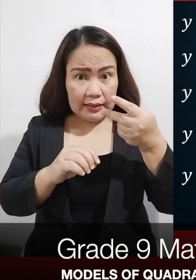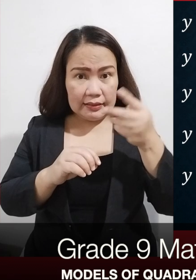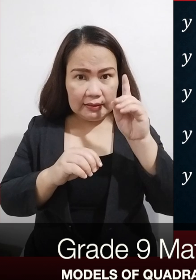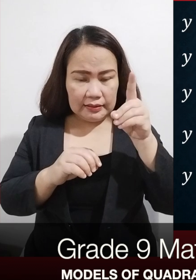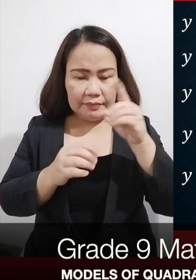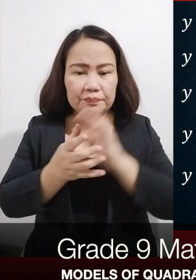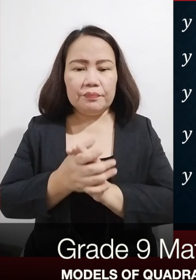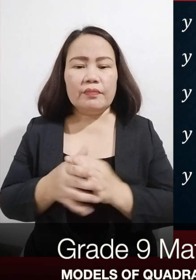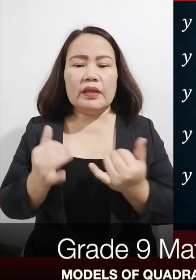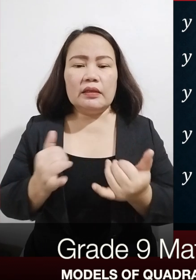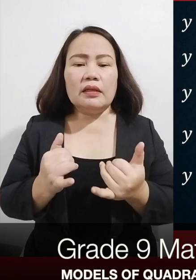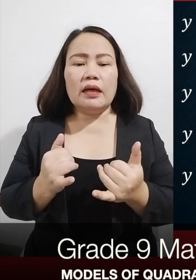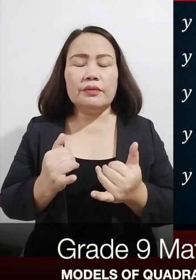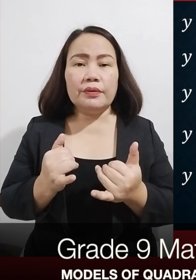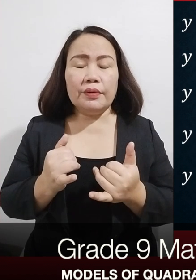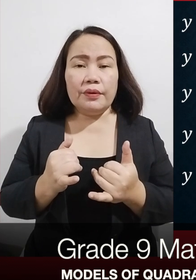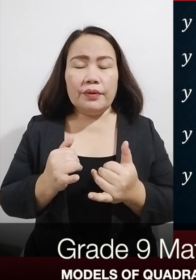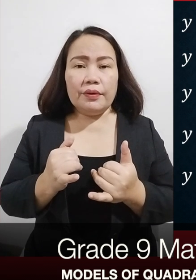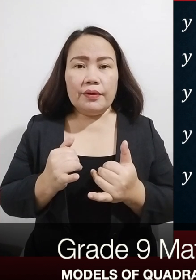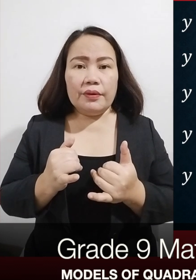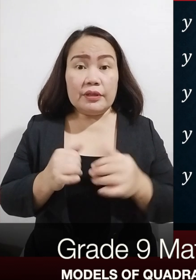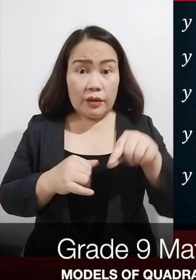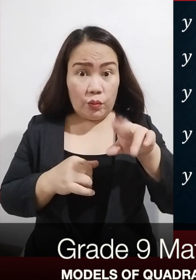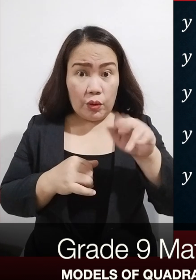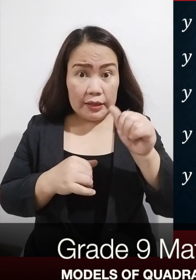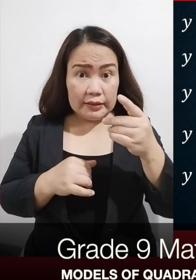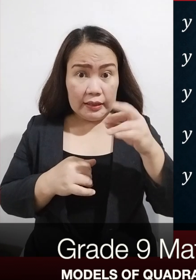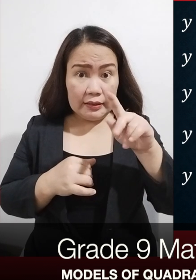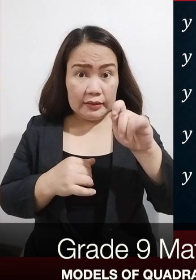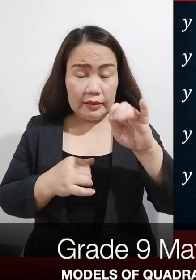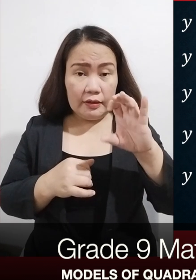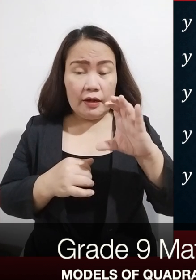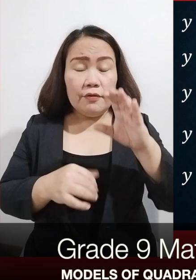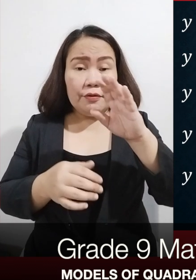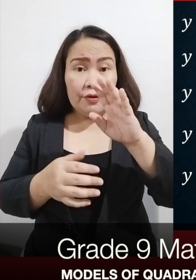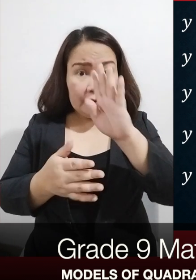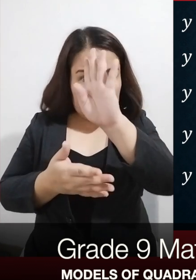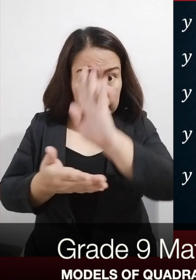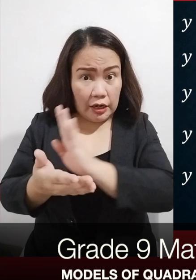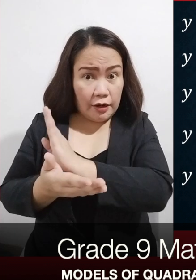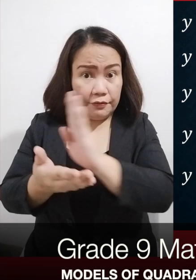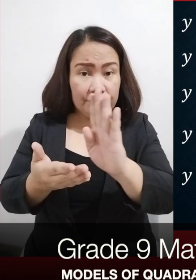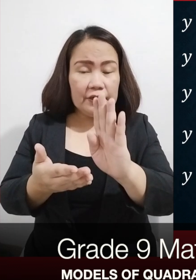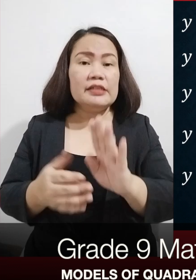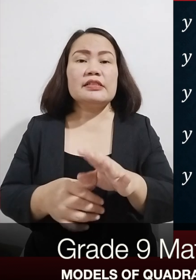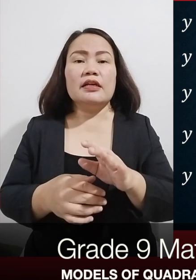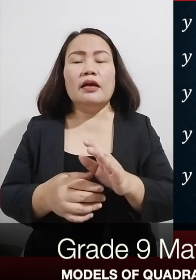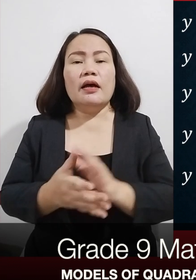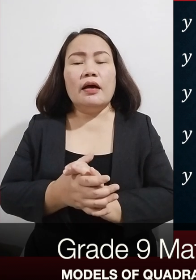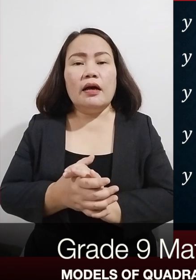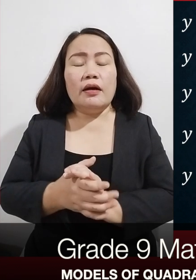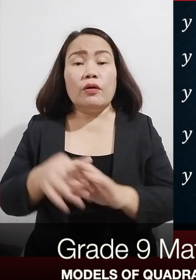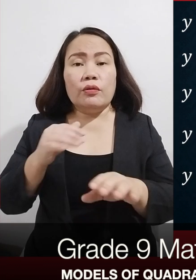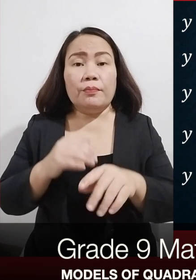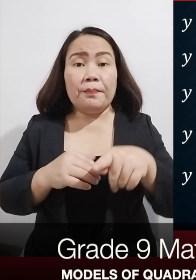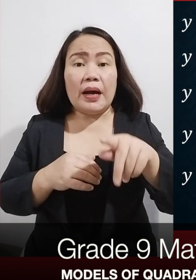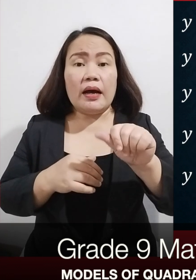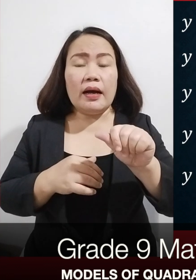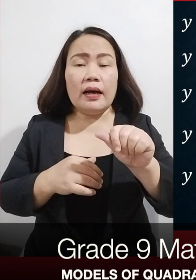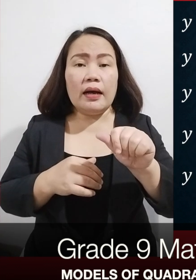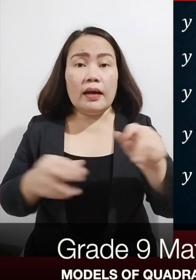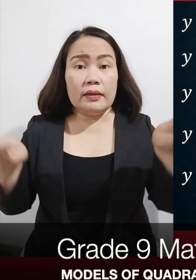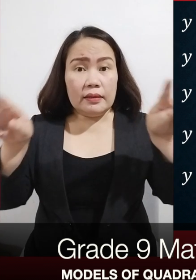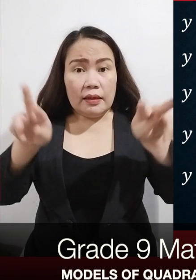Now, the quadratic function graph is parabola. So, its graph is always